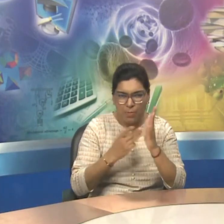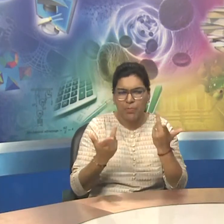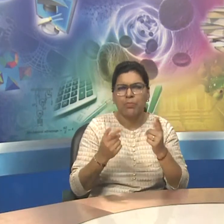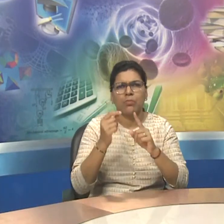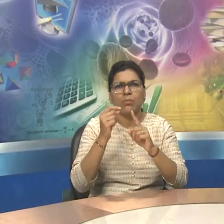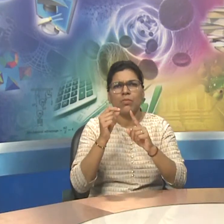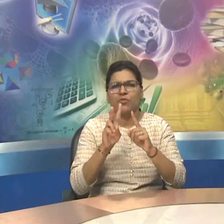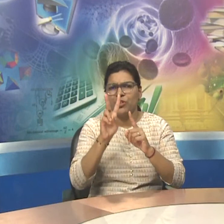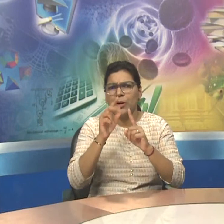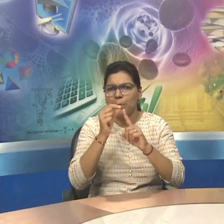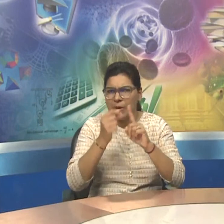judiciary.